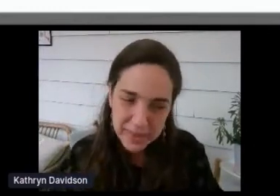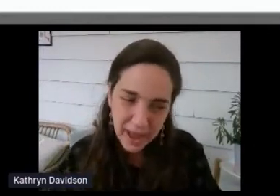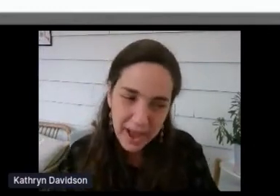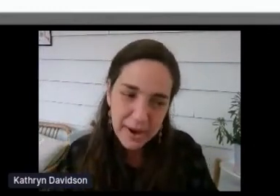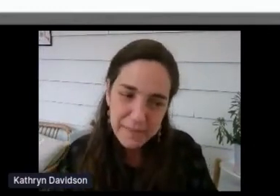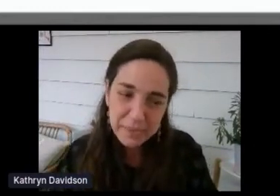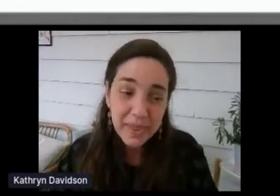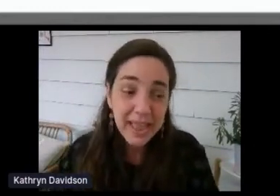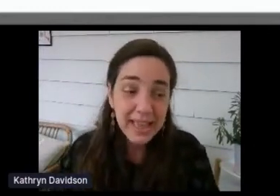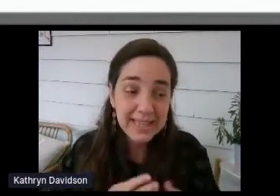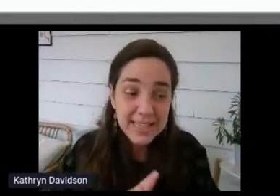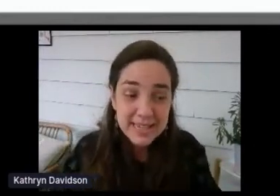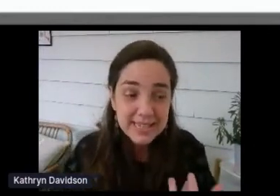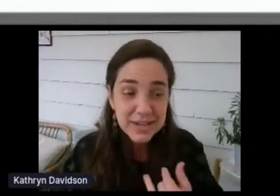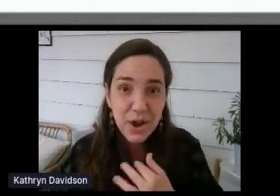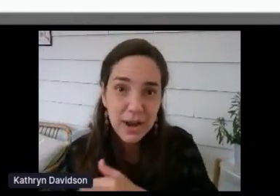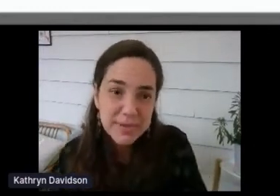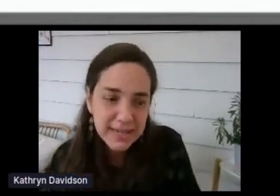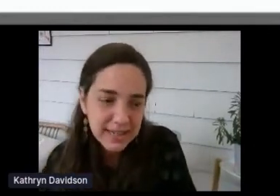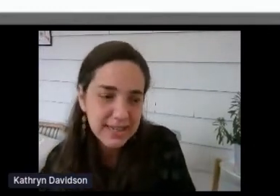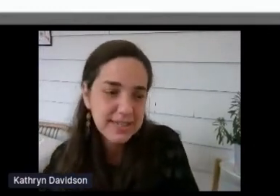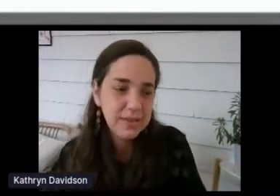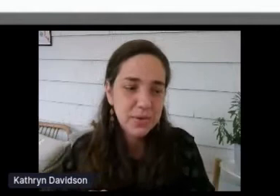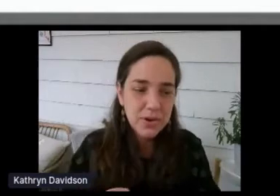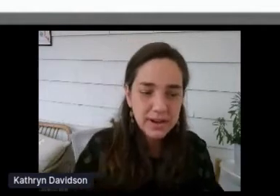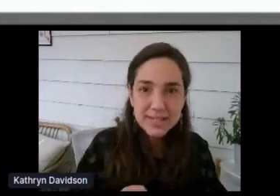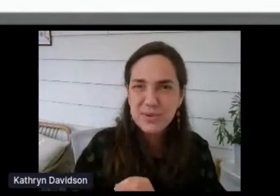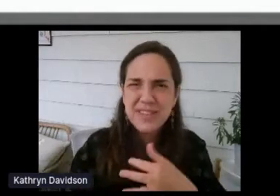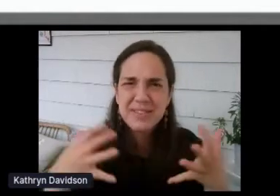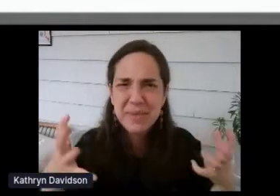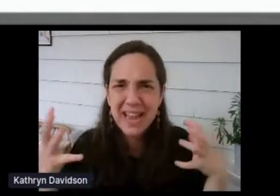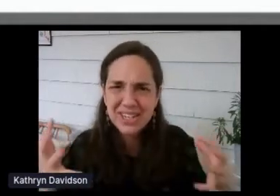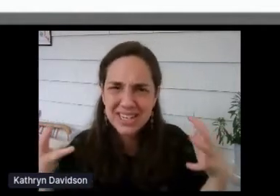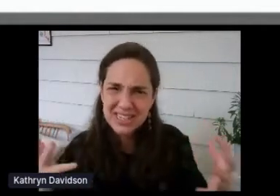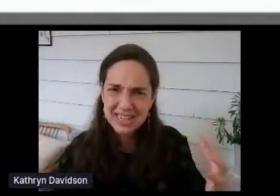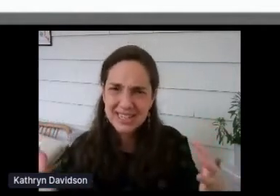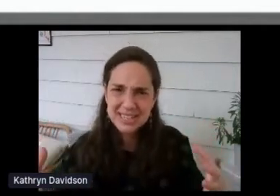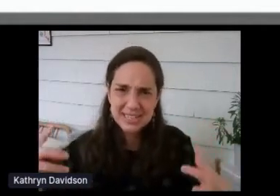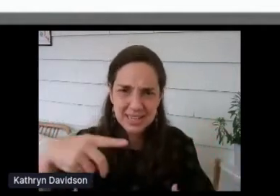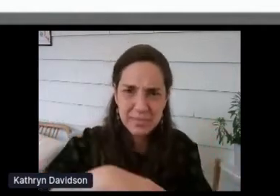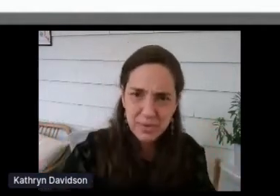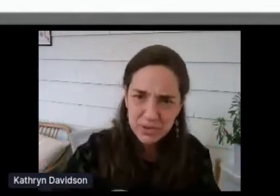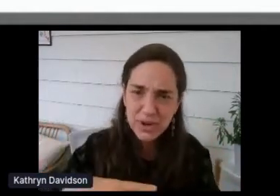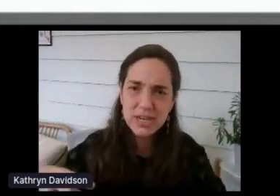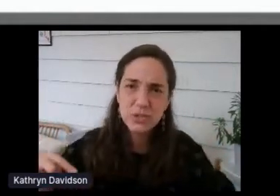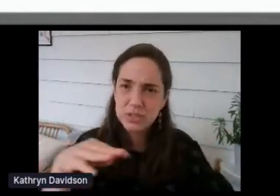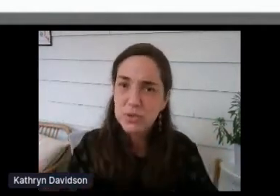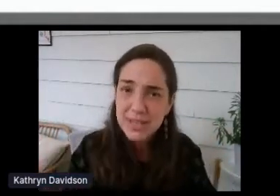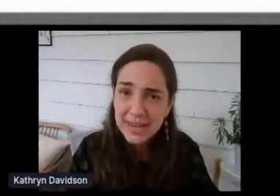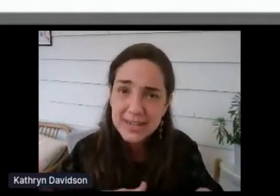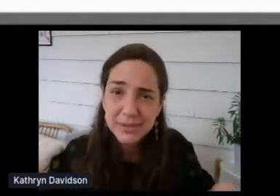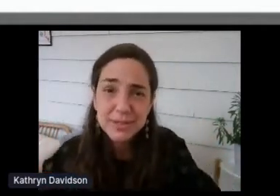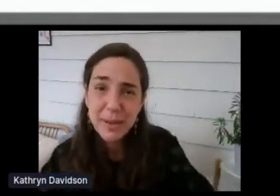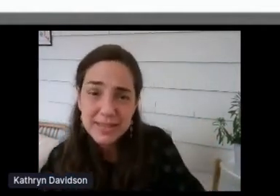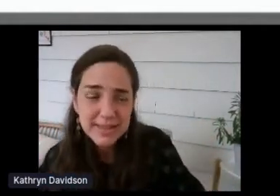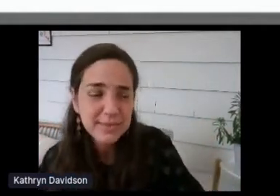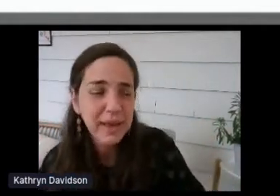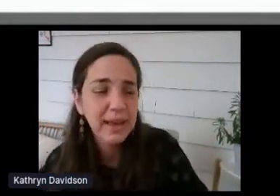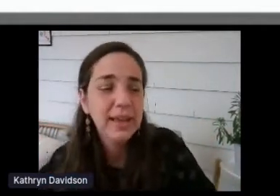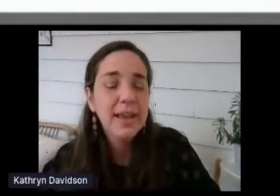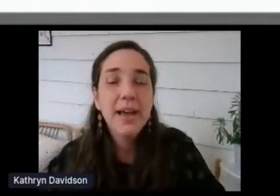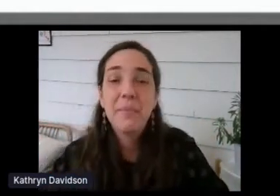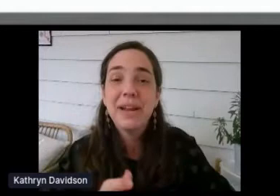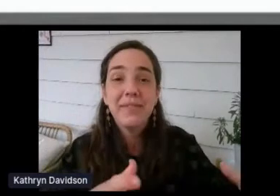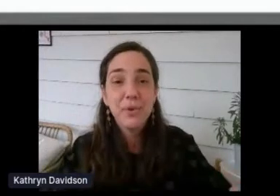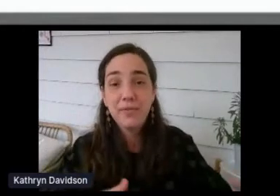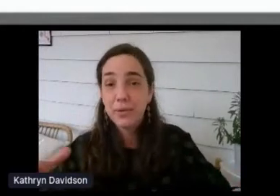familiar with. Existence and non-emptiness in local context. So if something actually doesn't exist, it can be strange to associate it to space in this